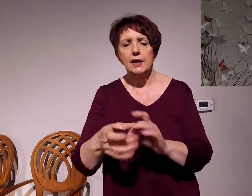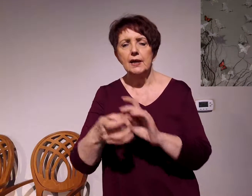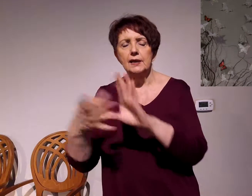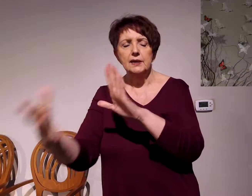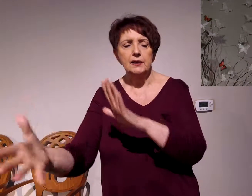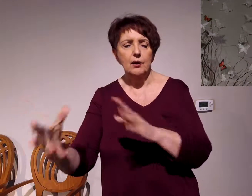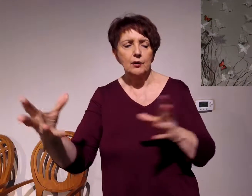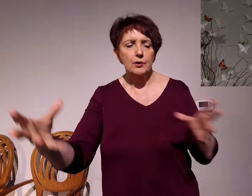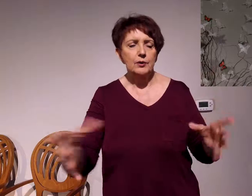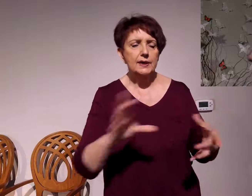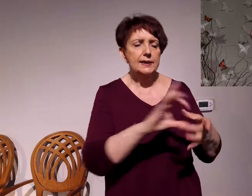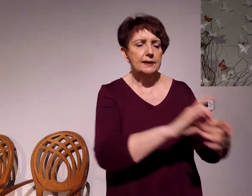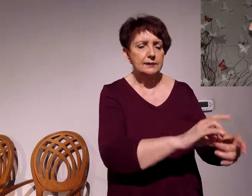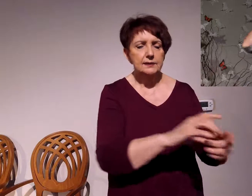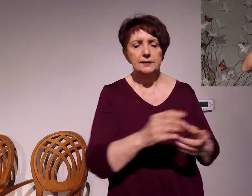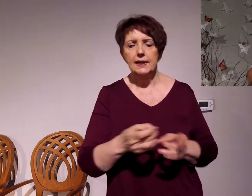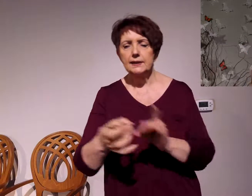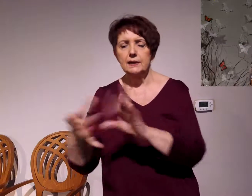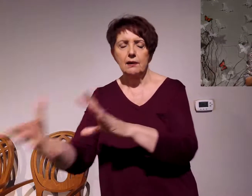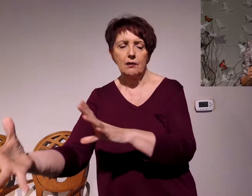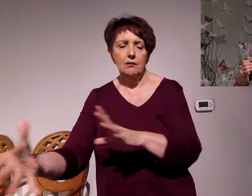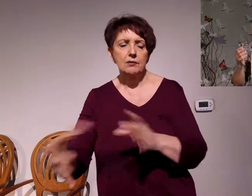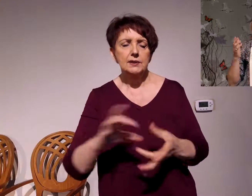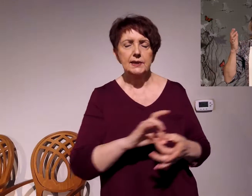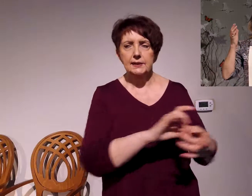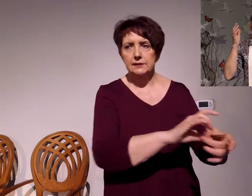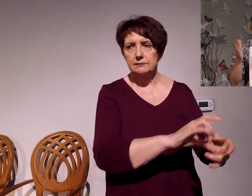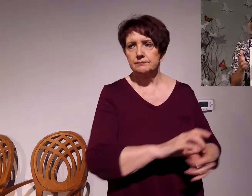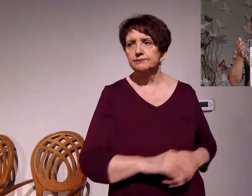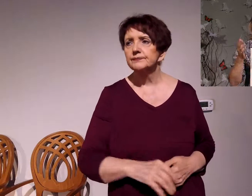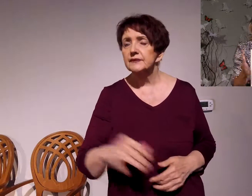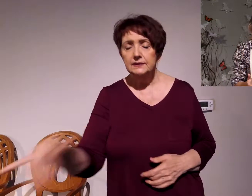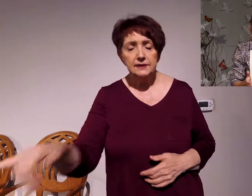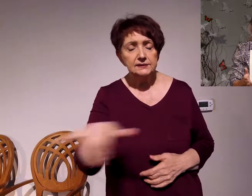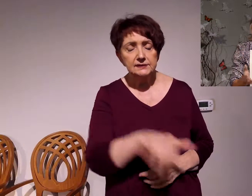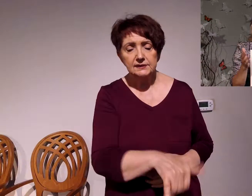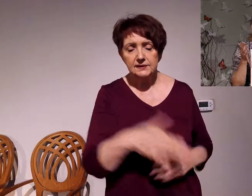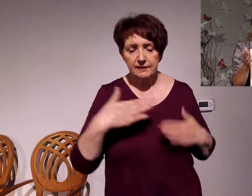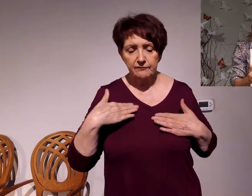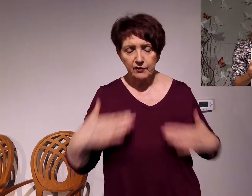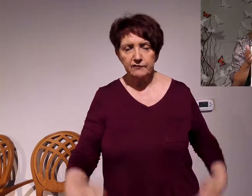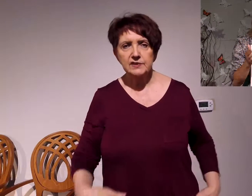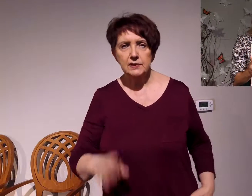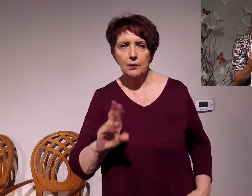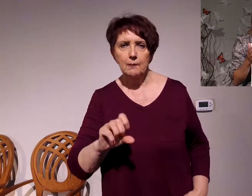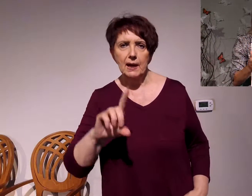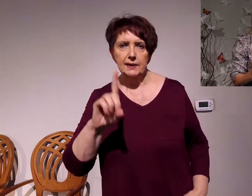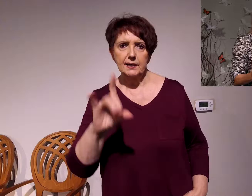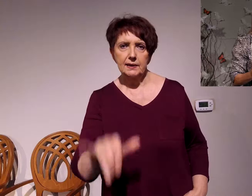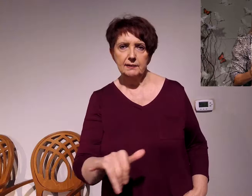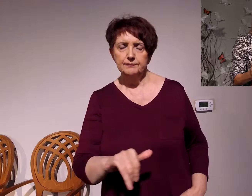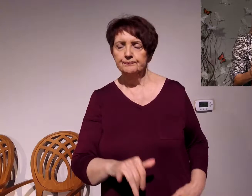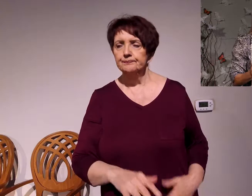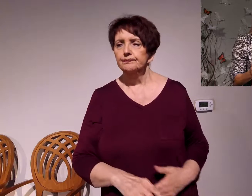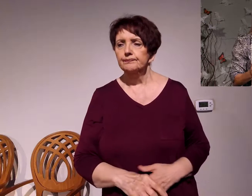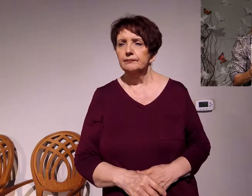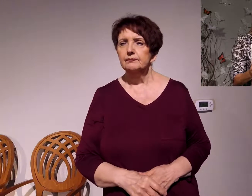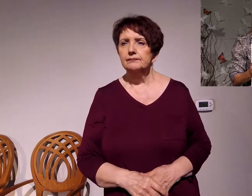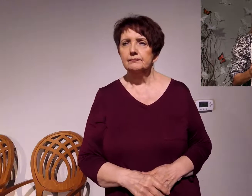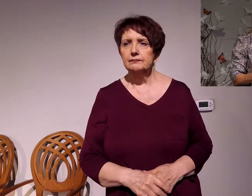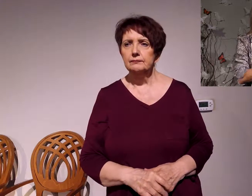go, bringing in, letting go, bringing in, right? Well, this is the same for our physical bodies as well.